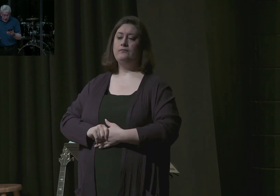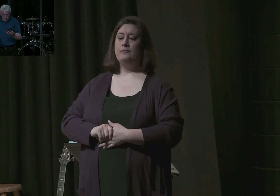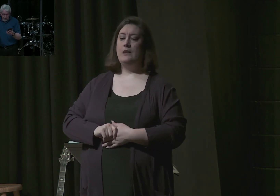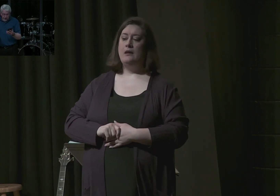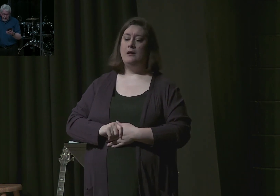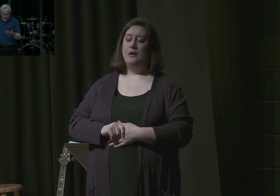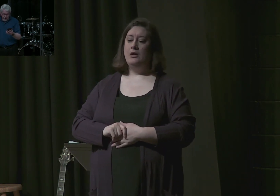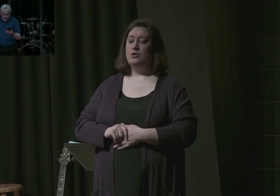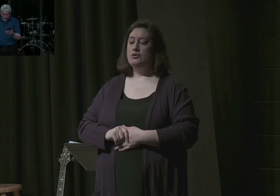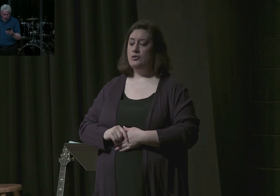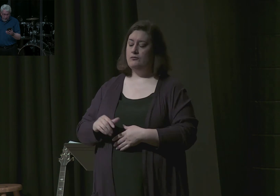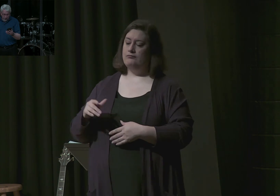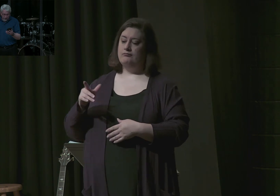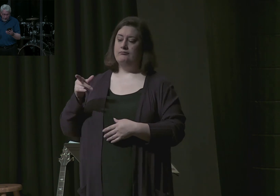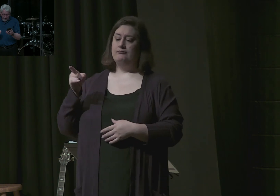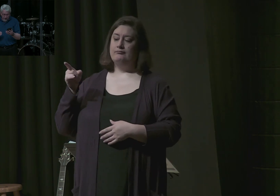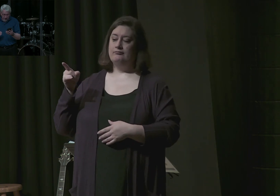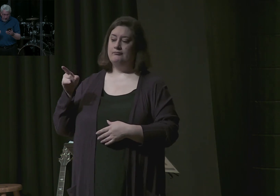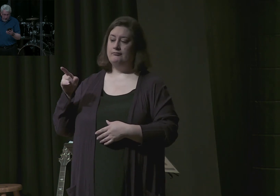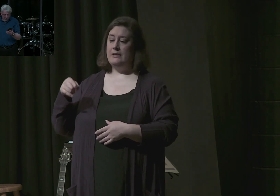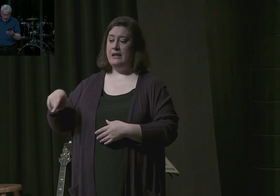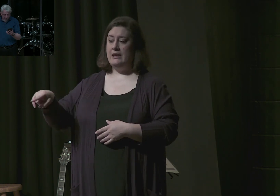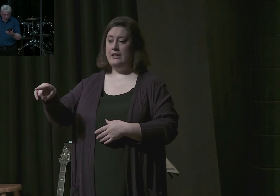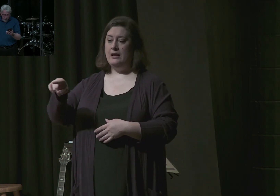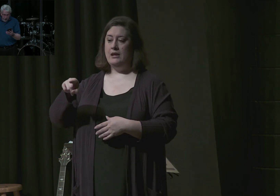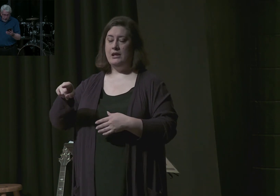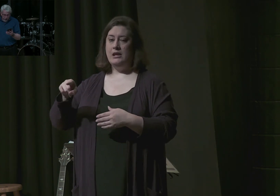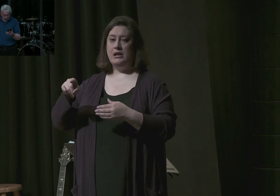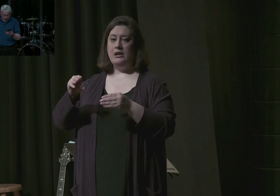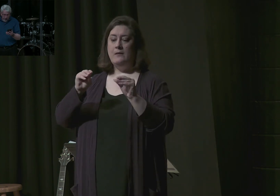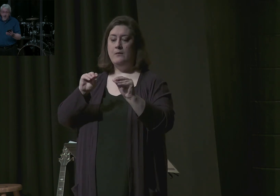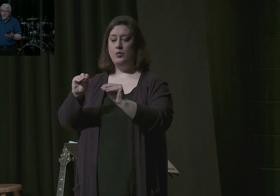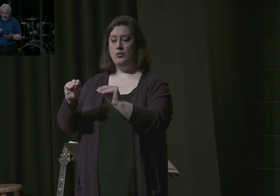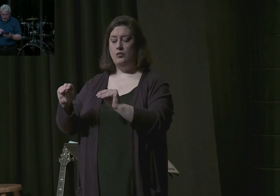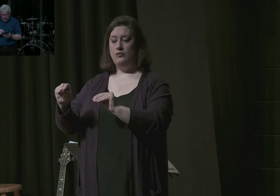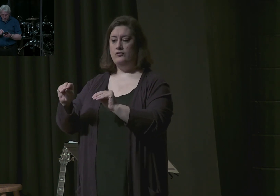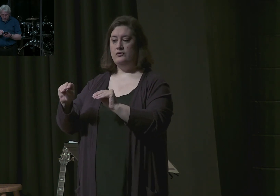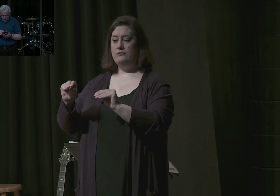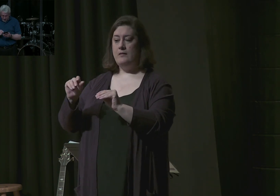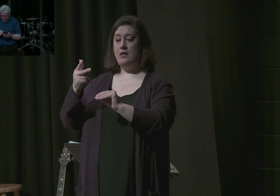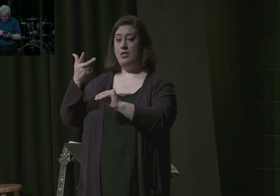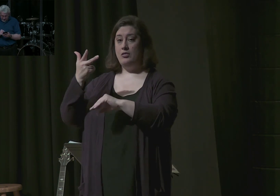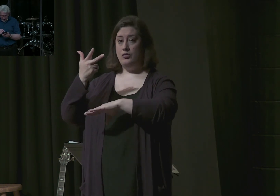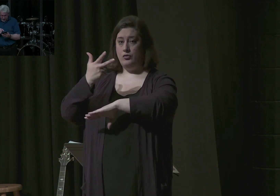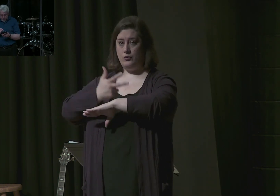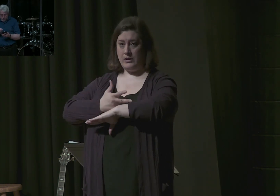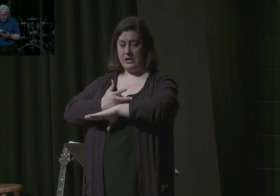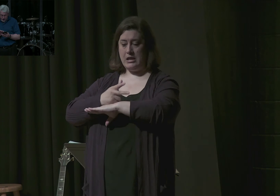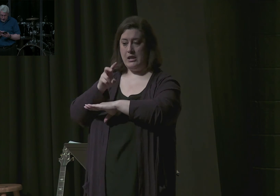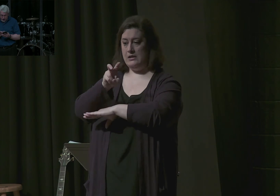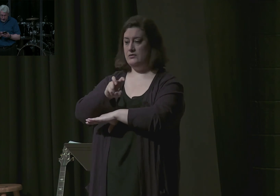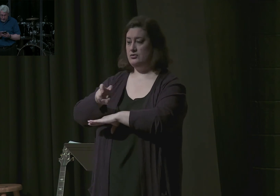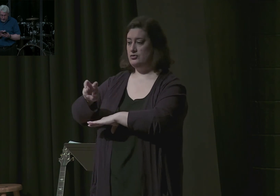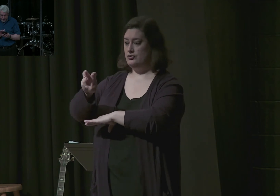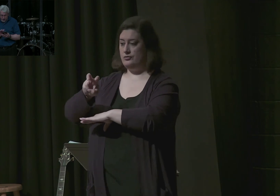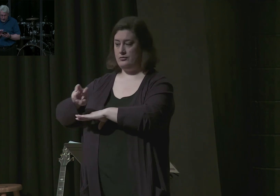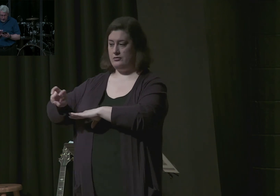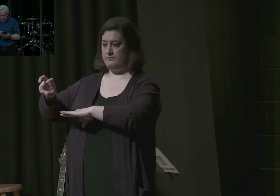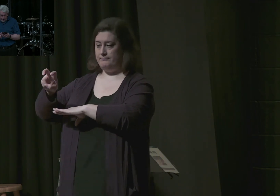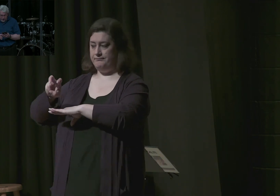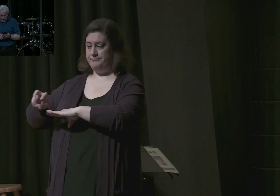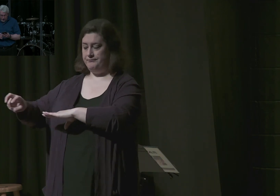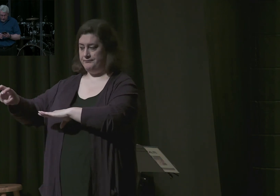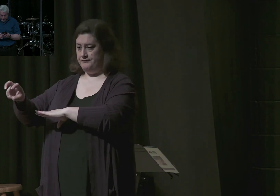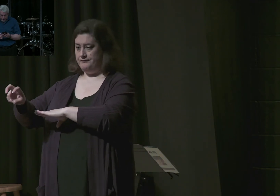To ensure this, he and his flock moved to a standard 3 days' journey away. Thus he puts a safe distance between Jacob